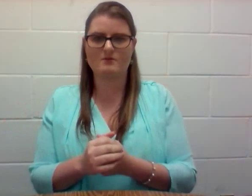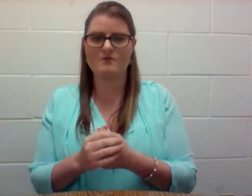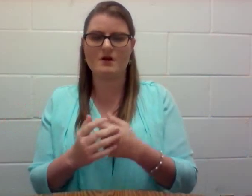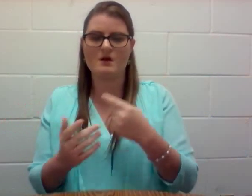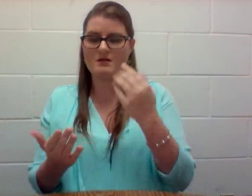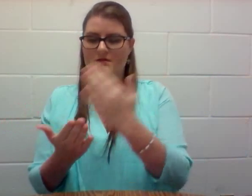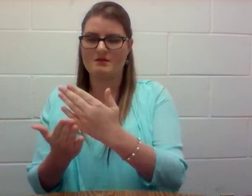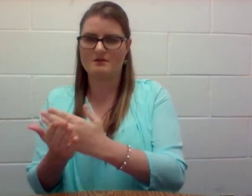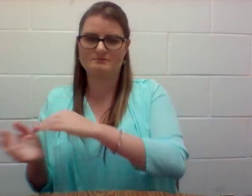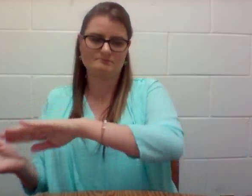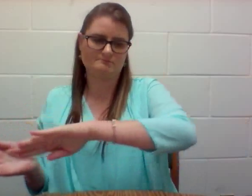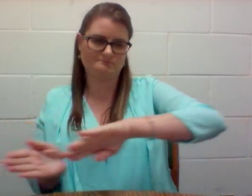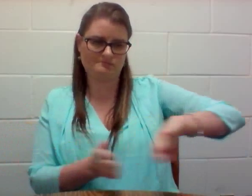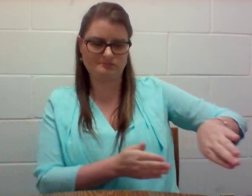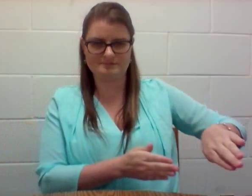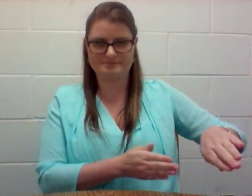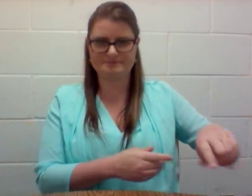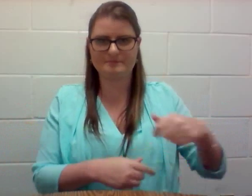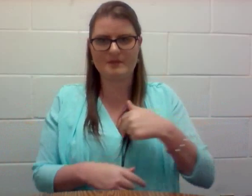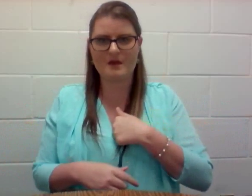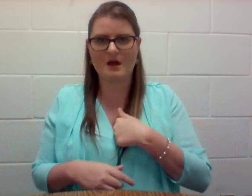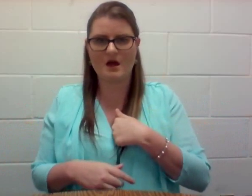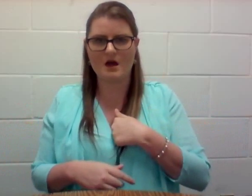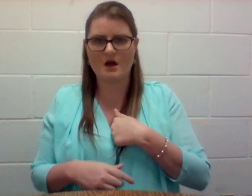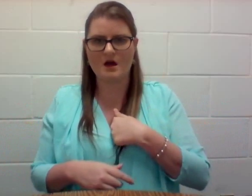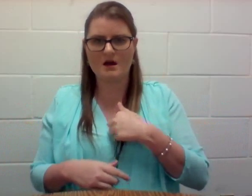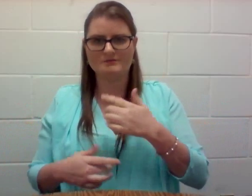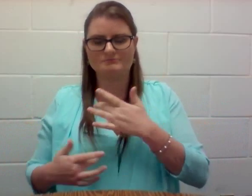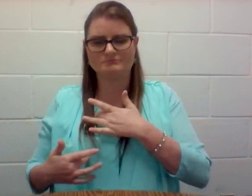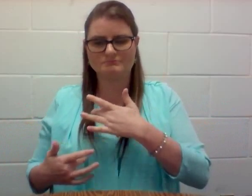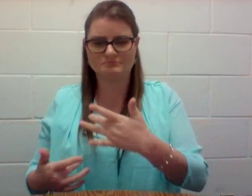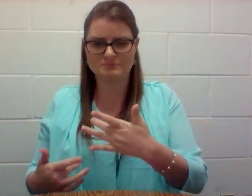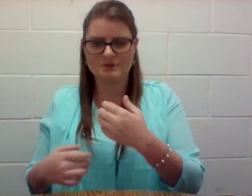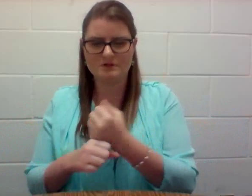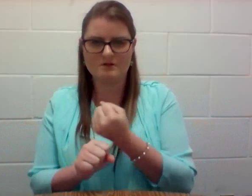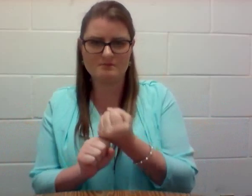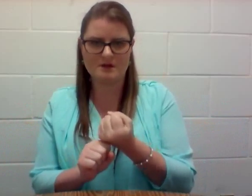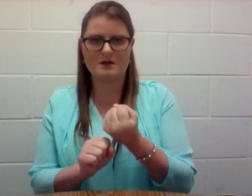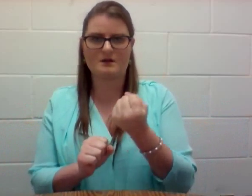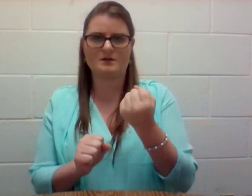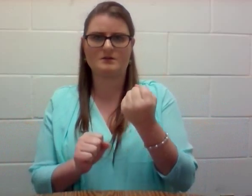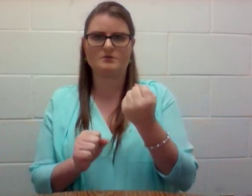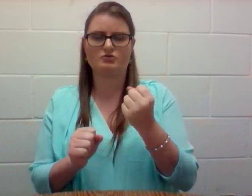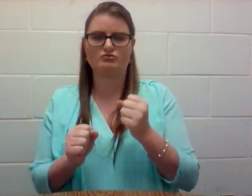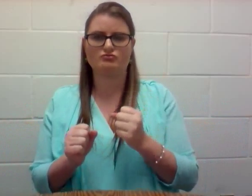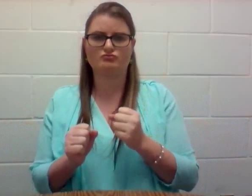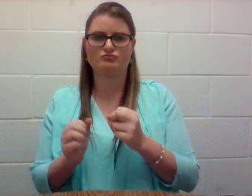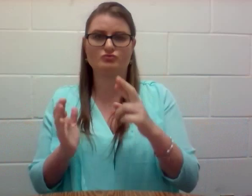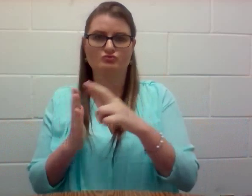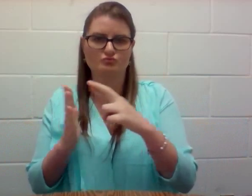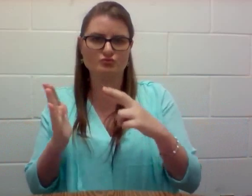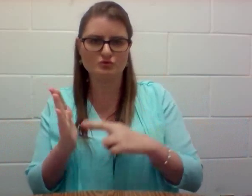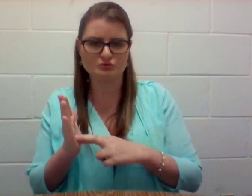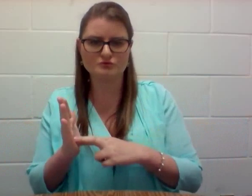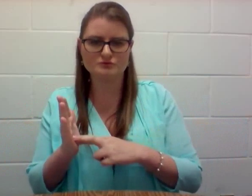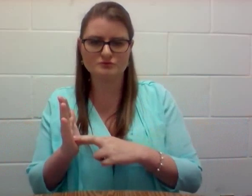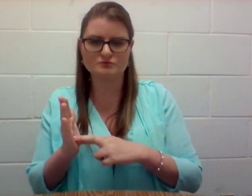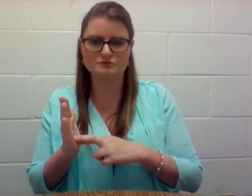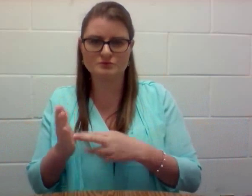policeman is on the man job or the woman job list, instead of a list, I've tried to provide guidelines for